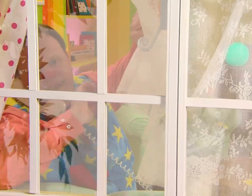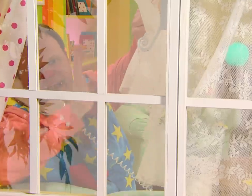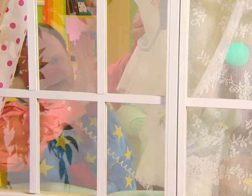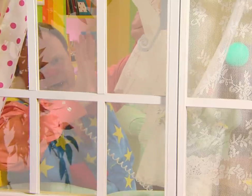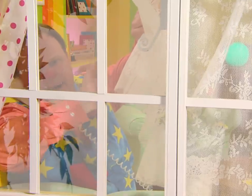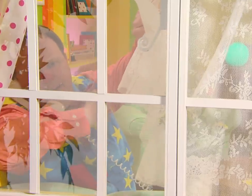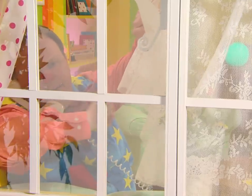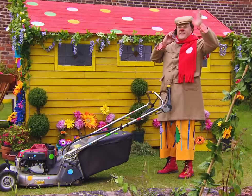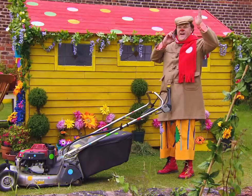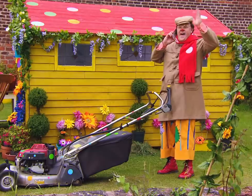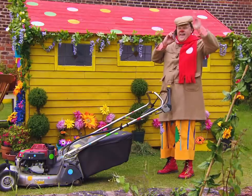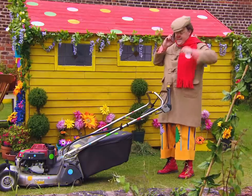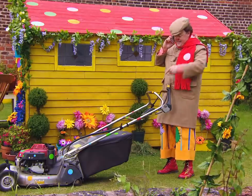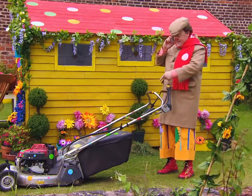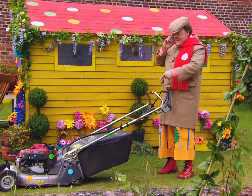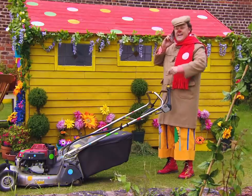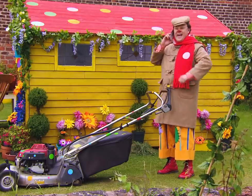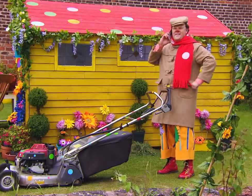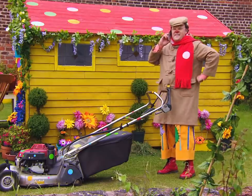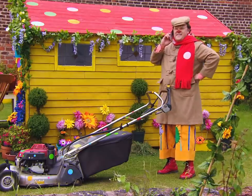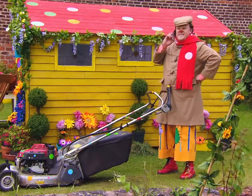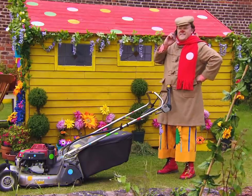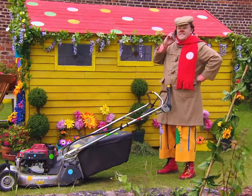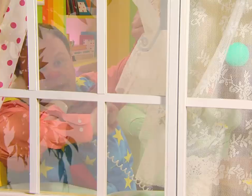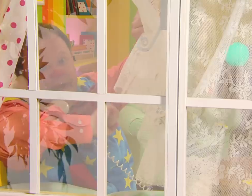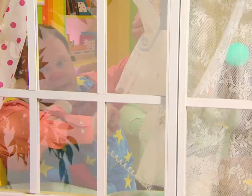Hello? Hey. There you go.